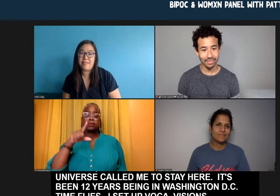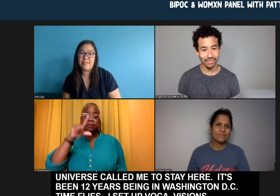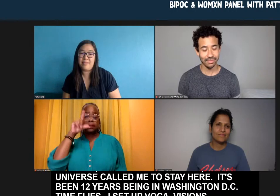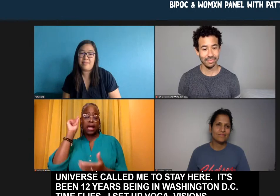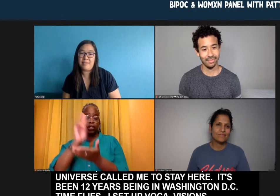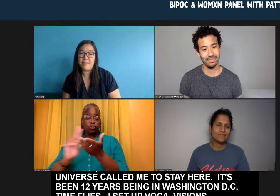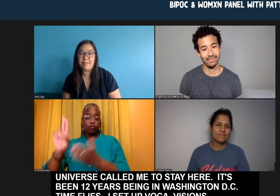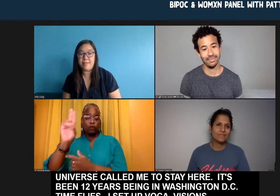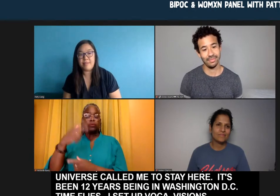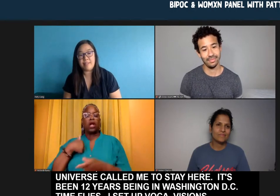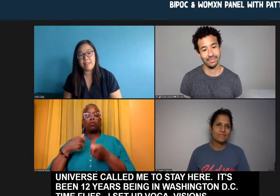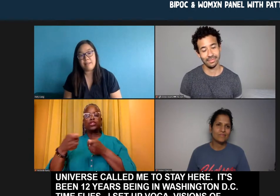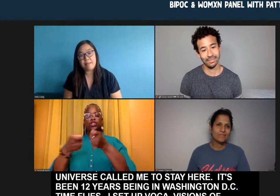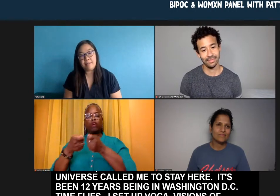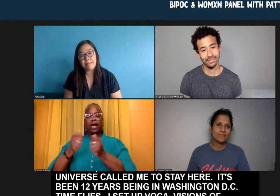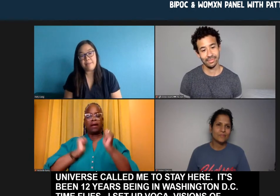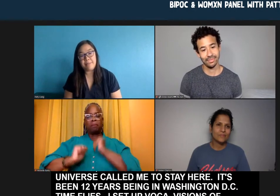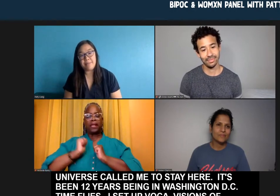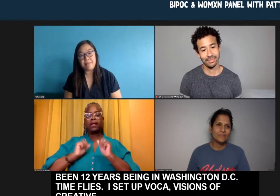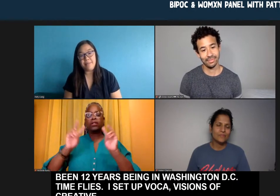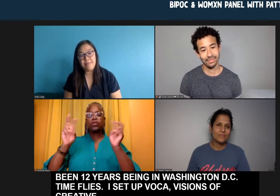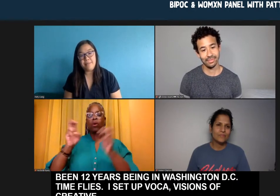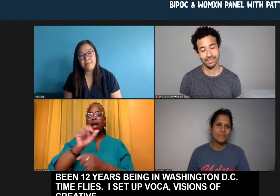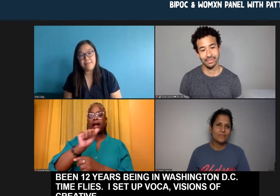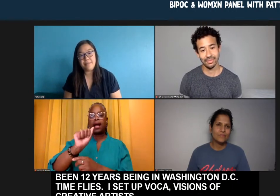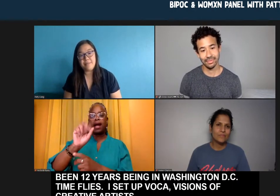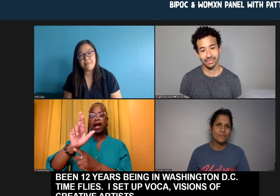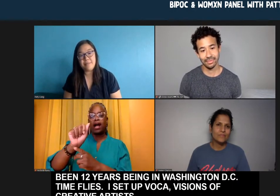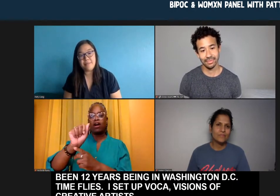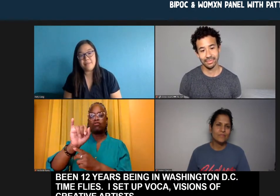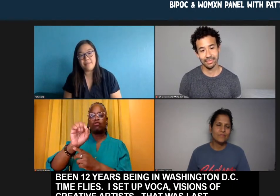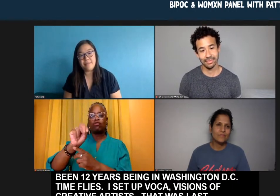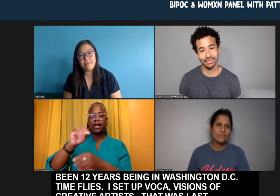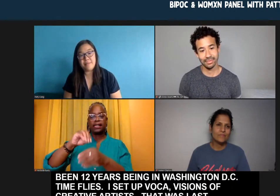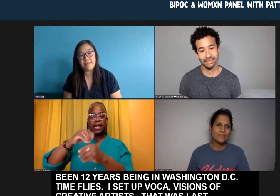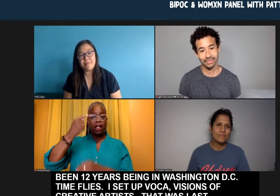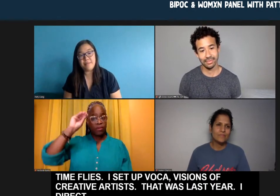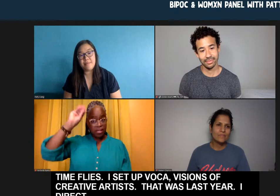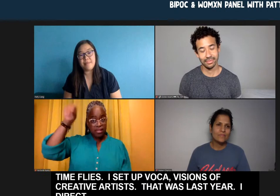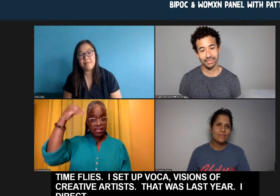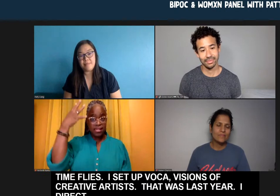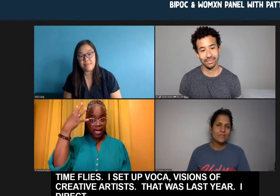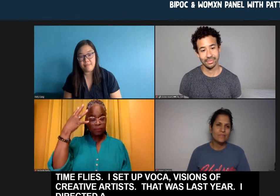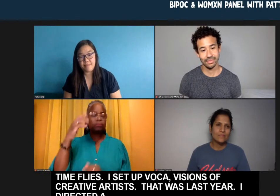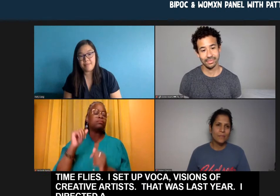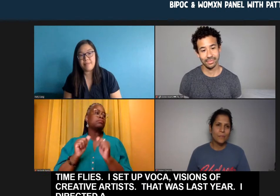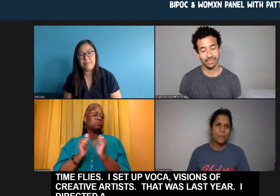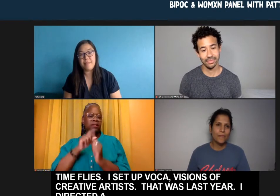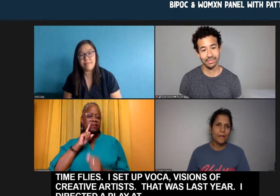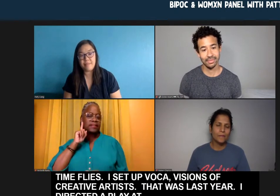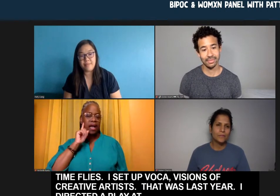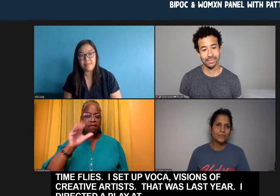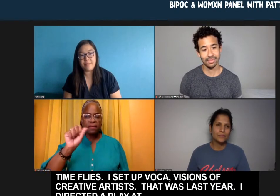of Creative Artists. That was last year. And so I directed a play at Gallaudet University. It's called A Raisin in the